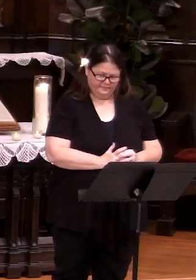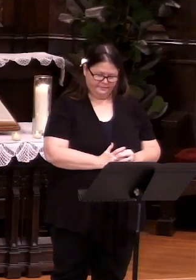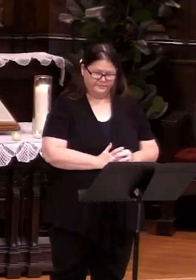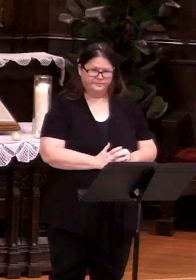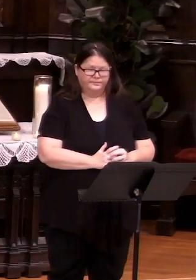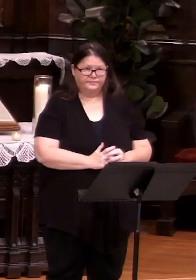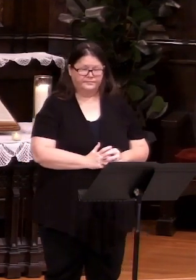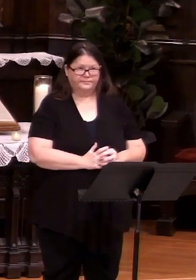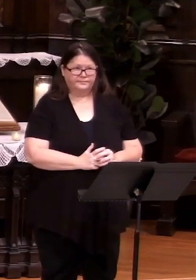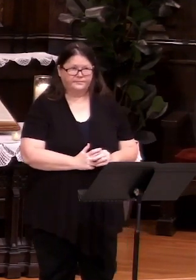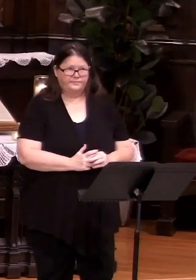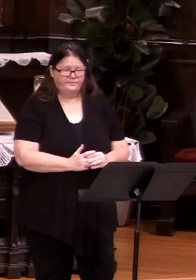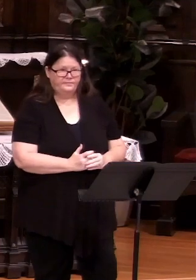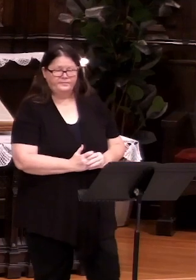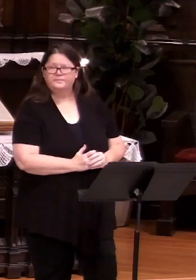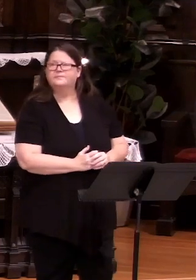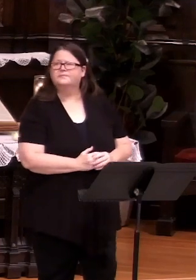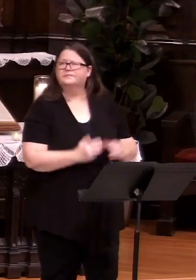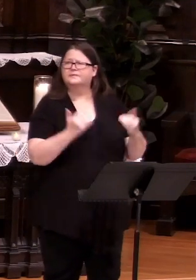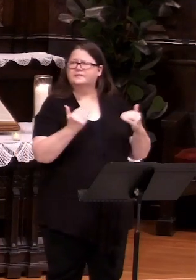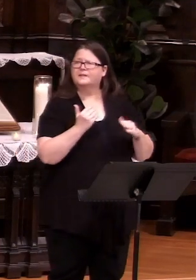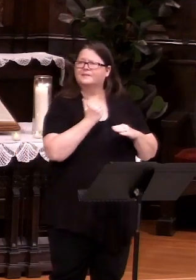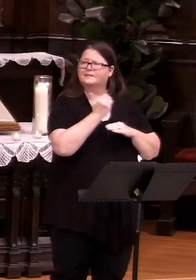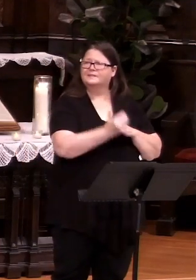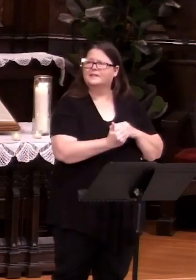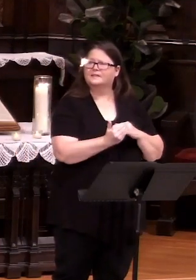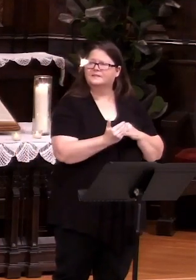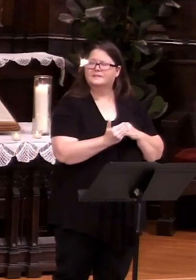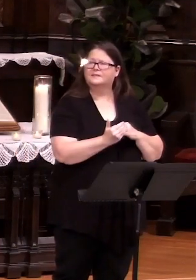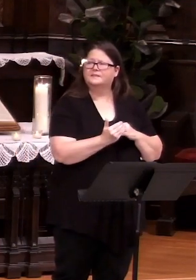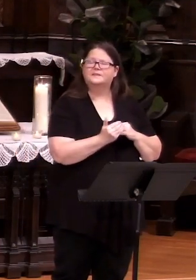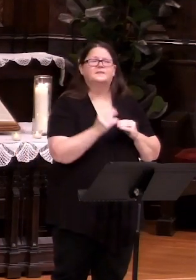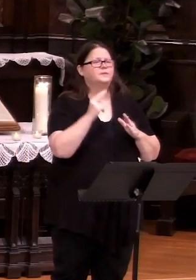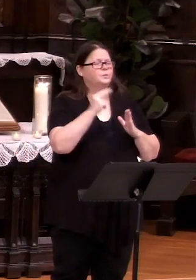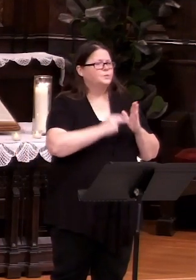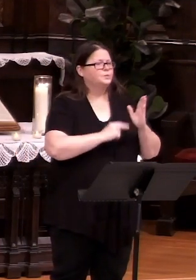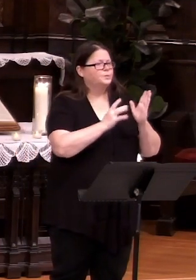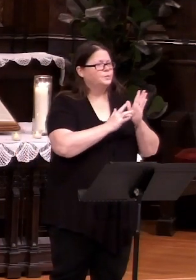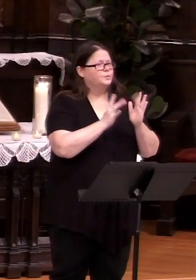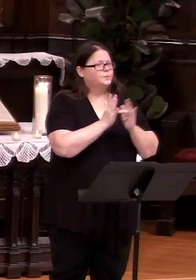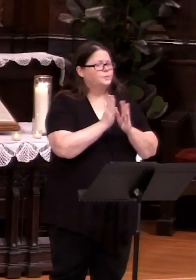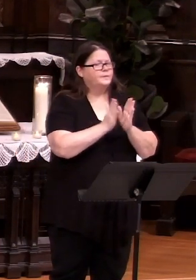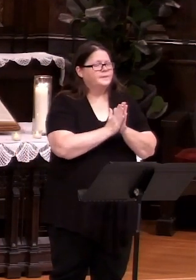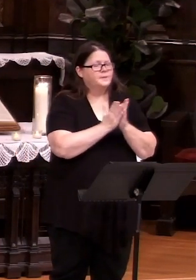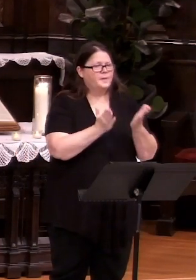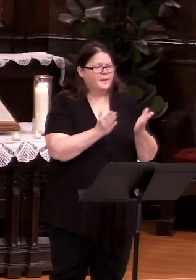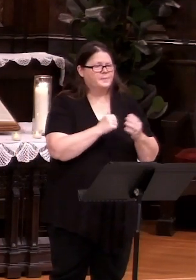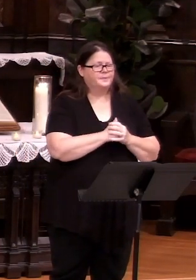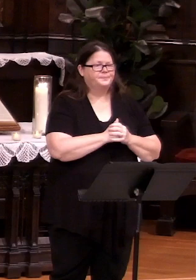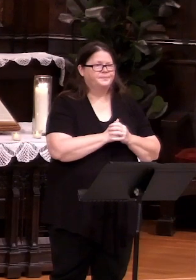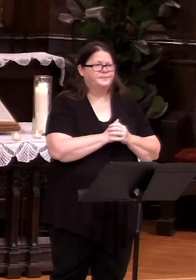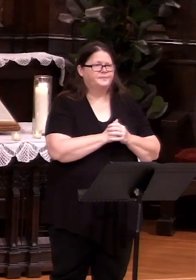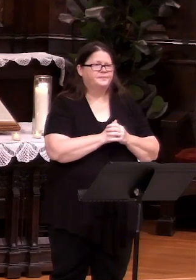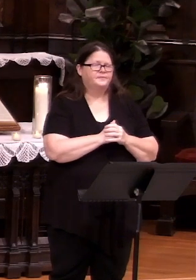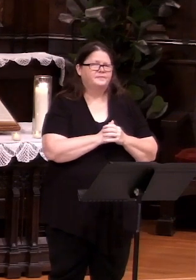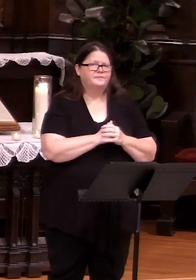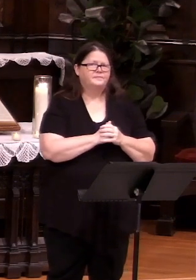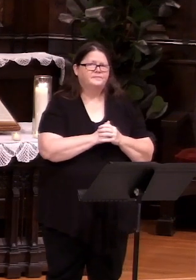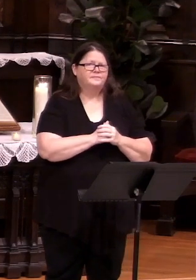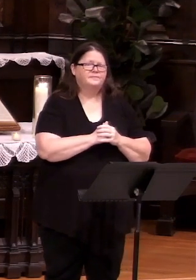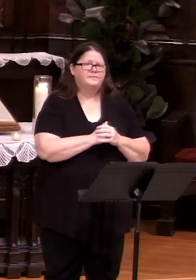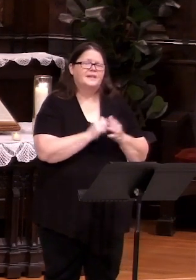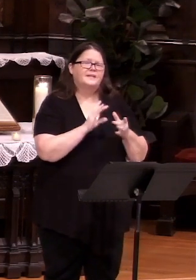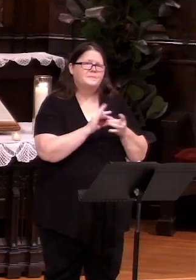We are going to go straight into our scripture today, which comes to us from